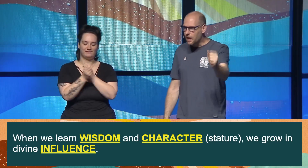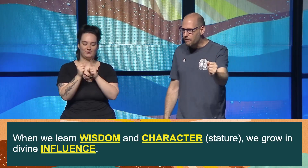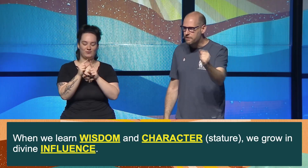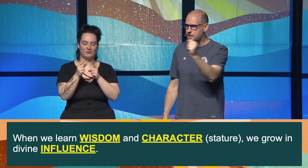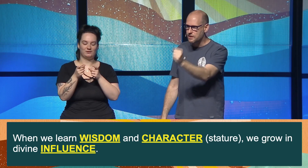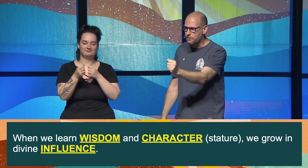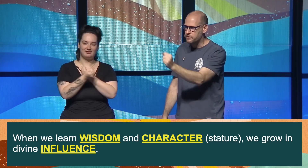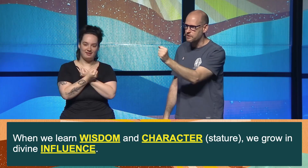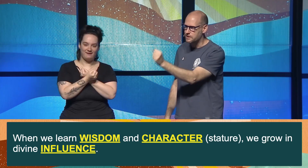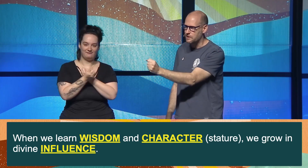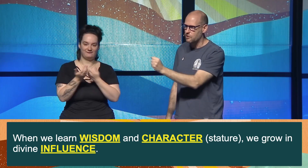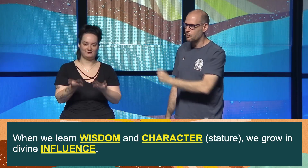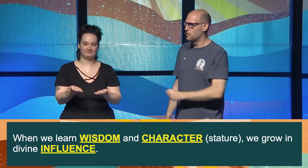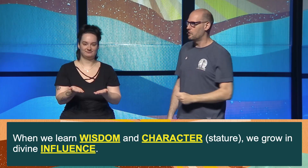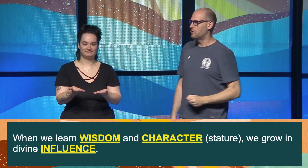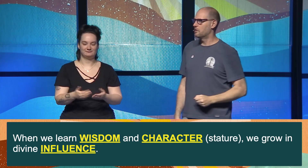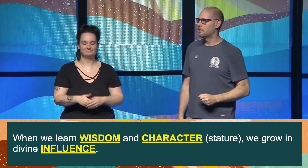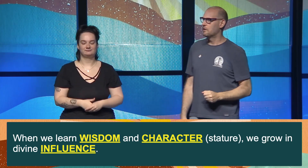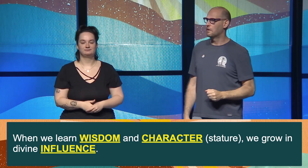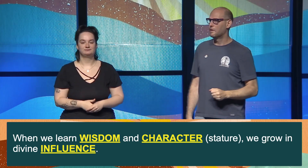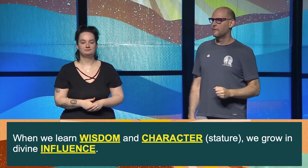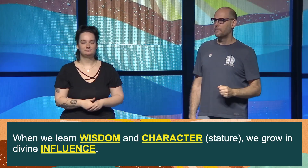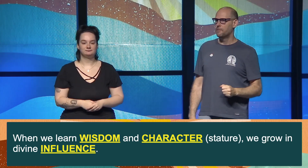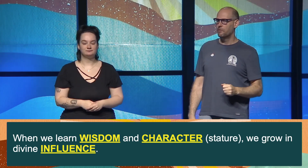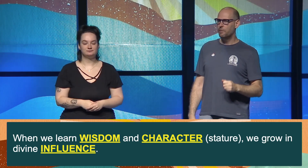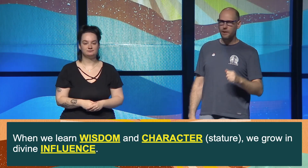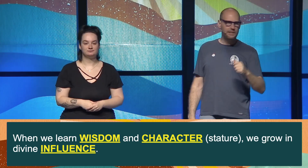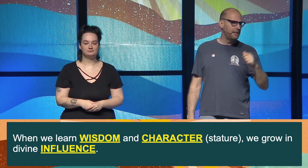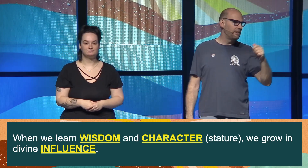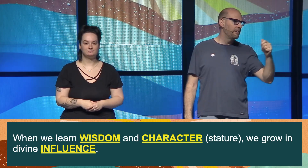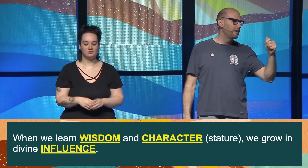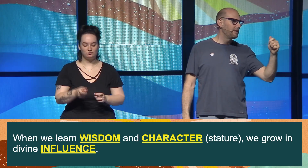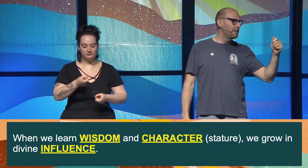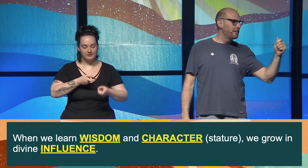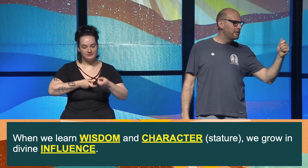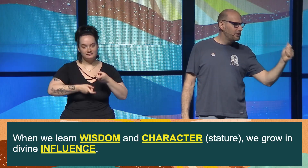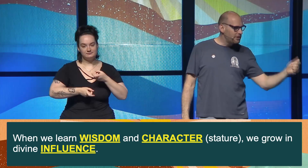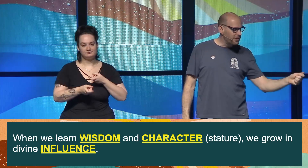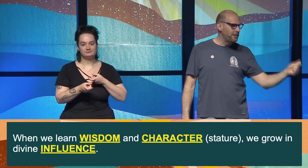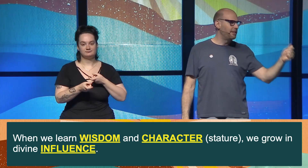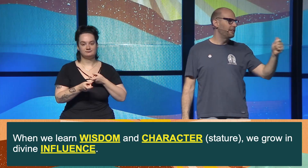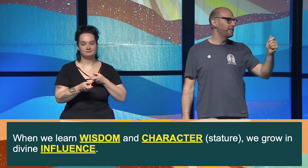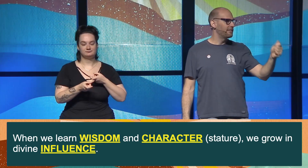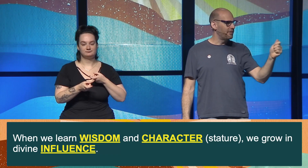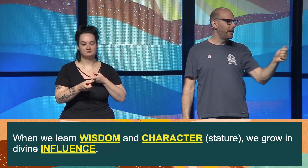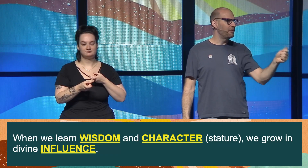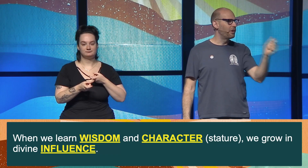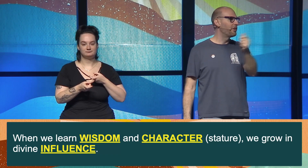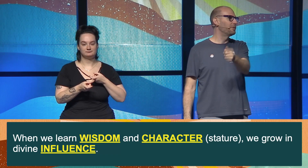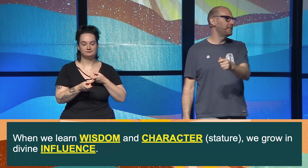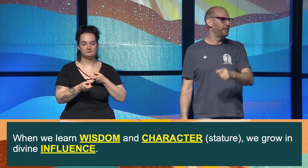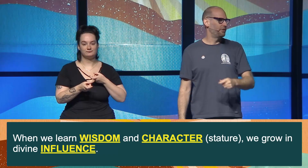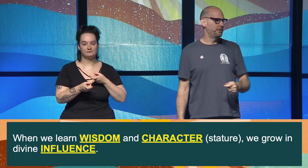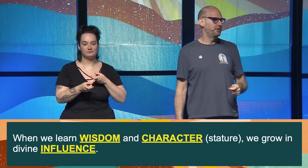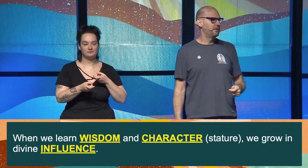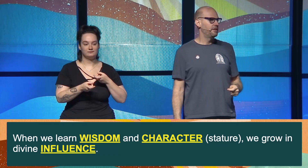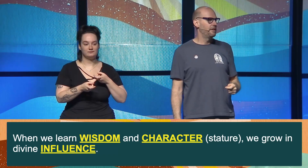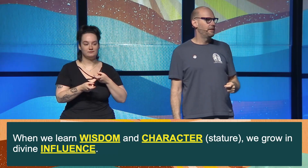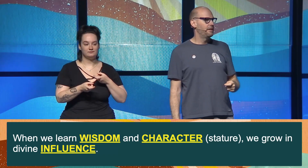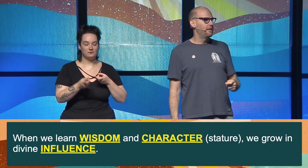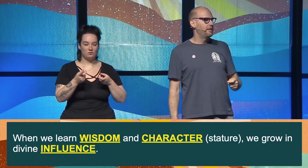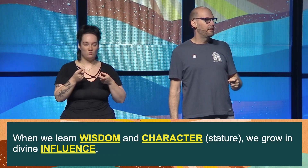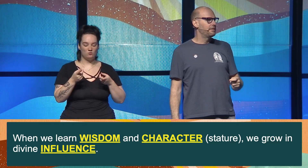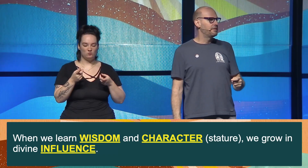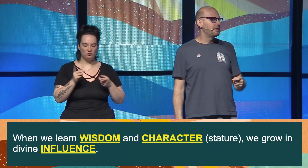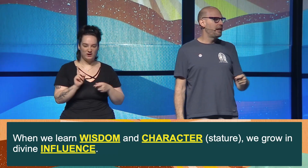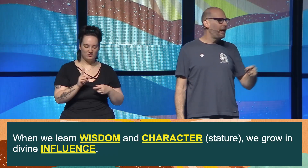in love's influence in the world, replacing good, right, where there was evil,